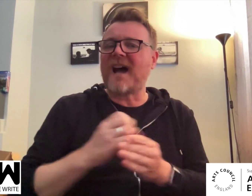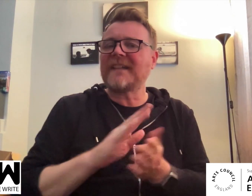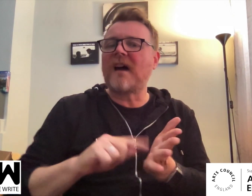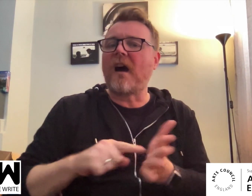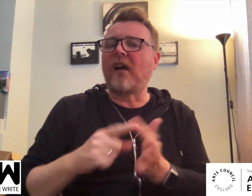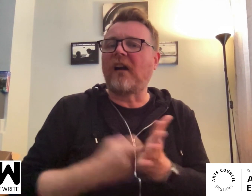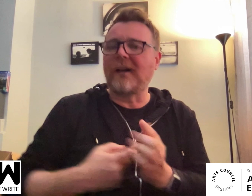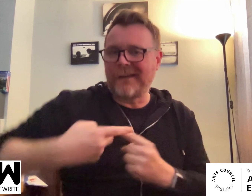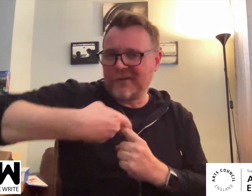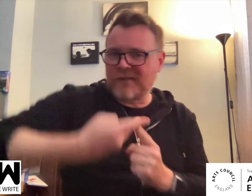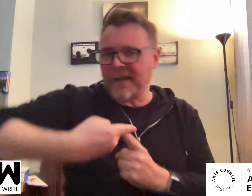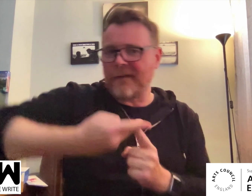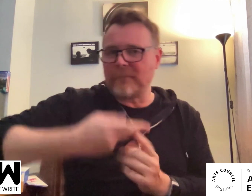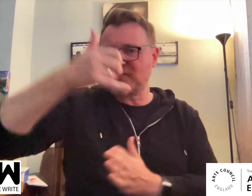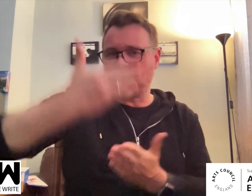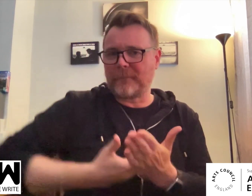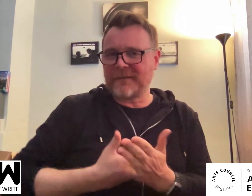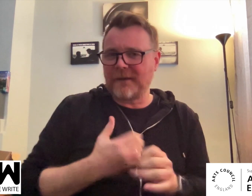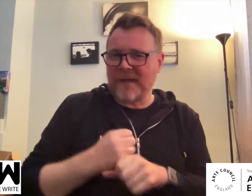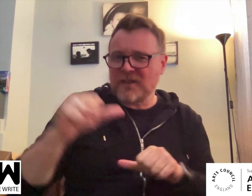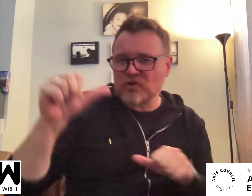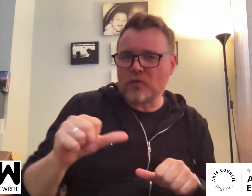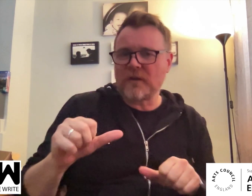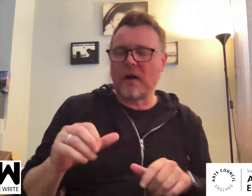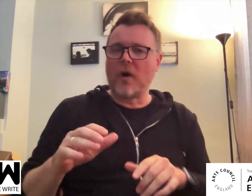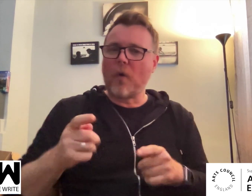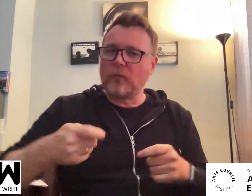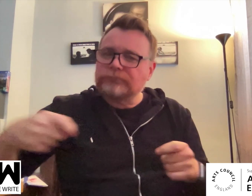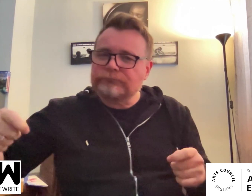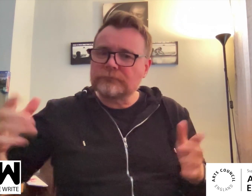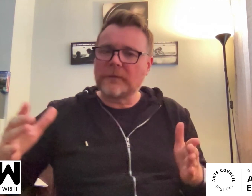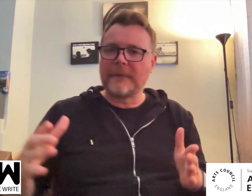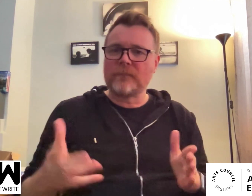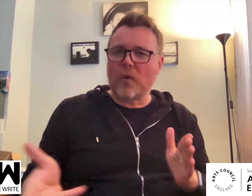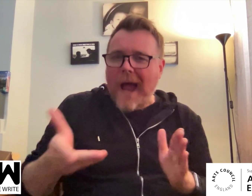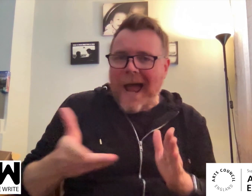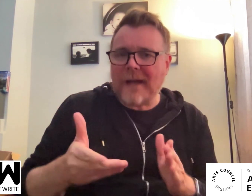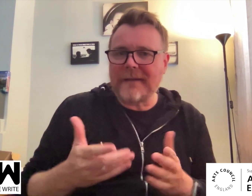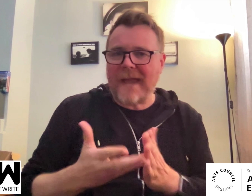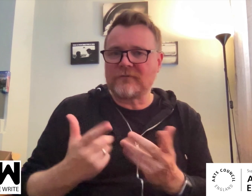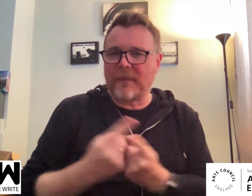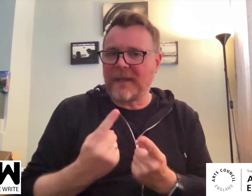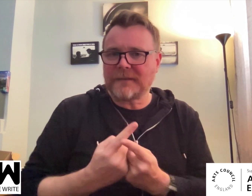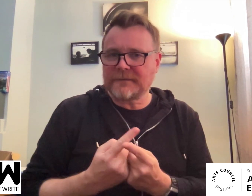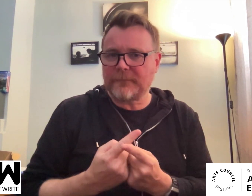nut on a machine. You are tightening your ideas and you're